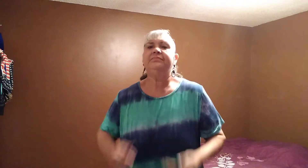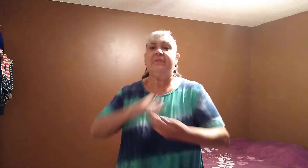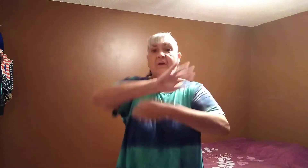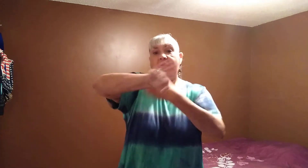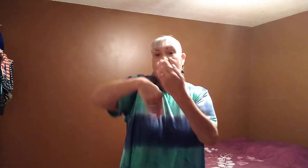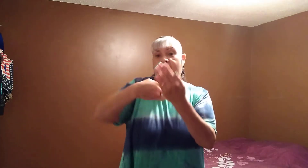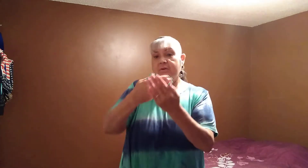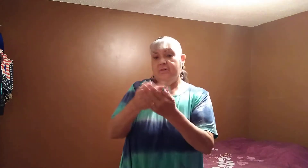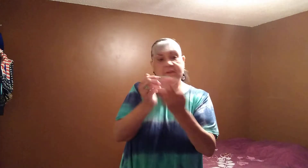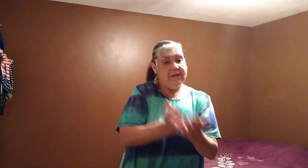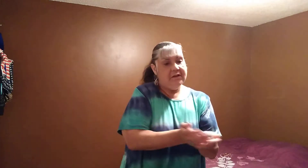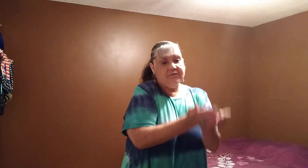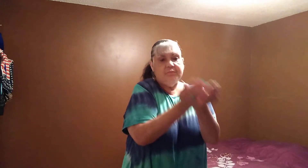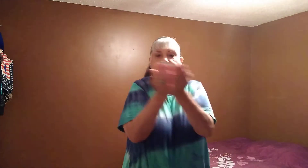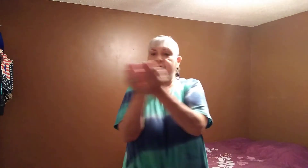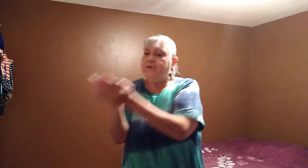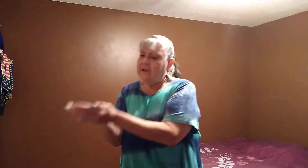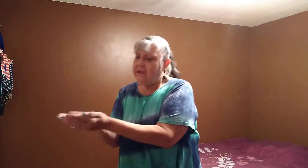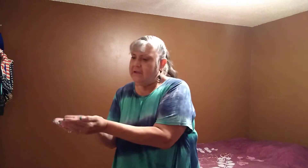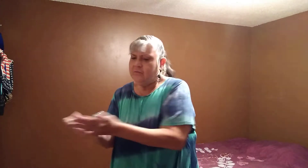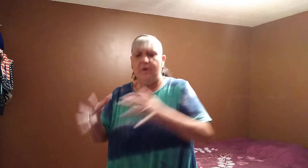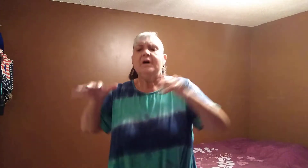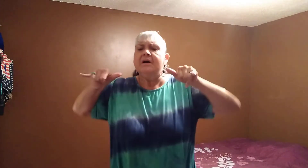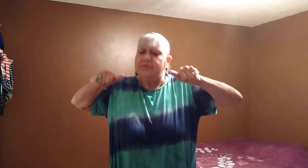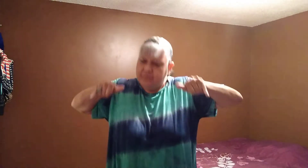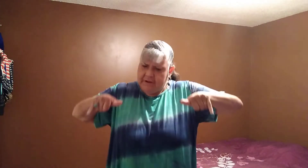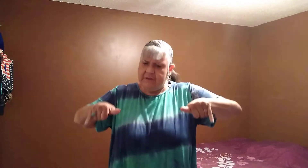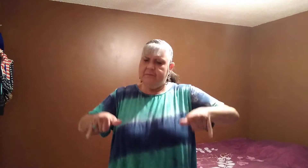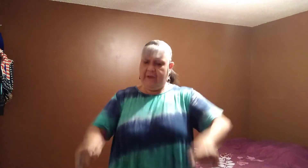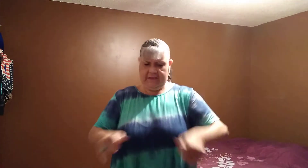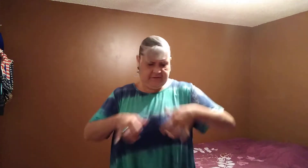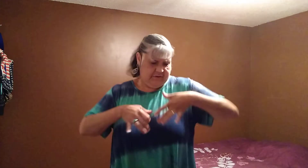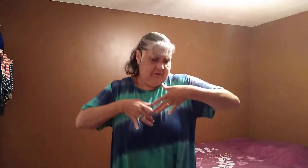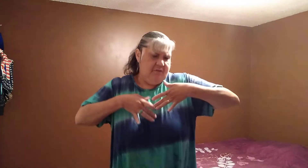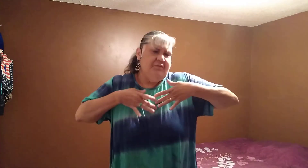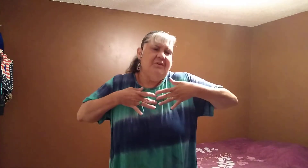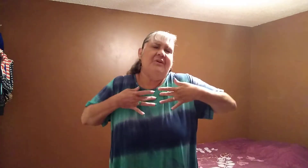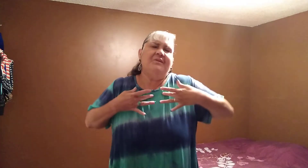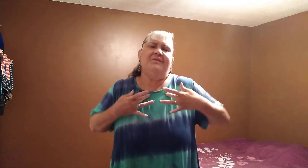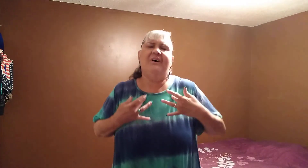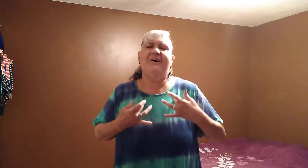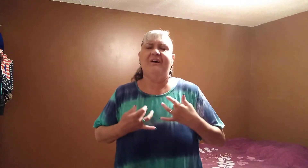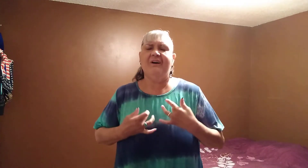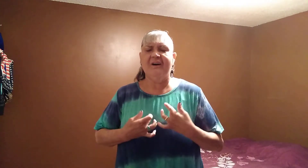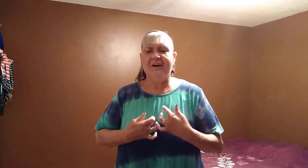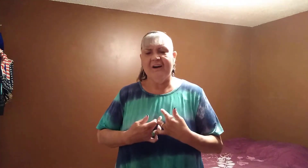All you need to bring is what remains of your heart.